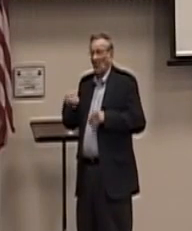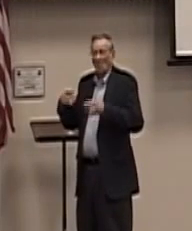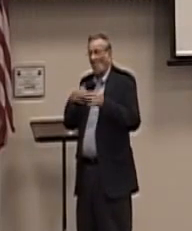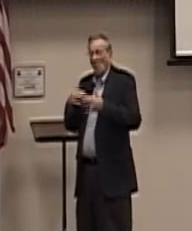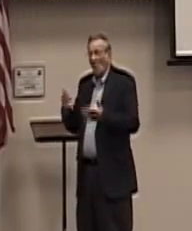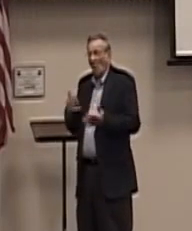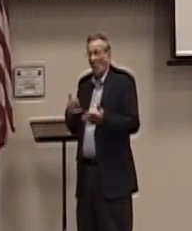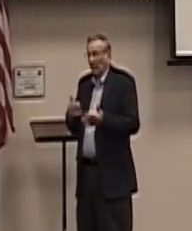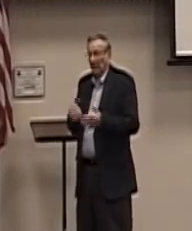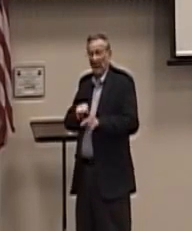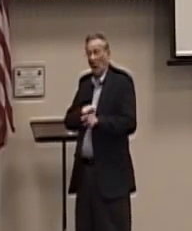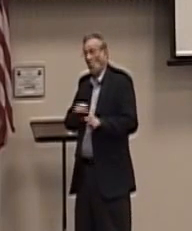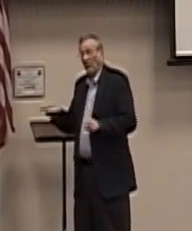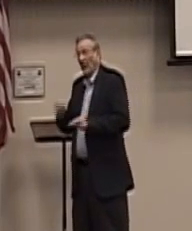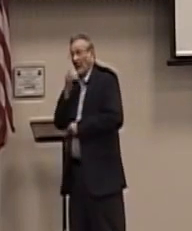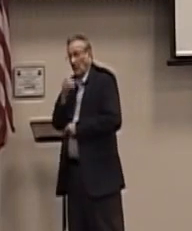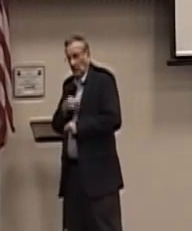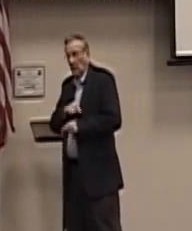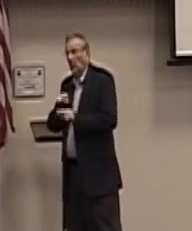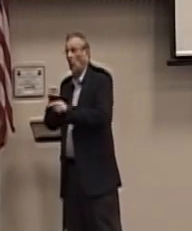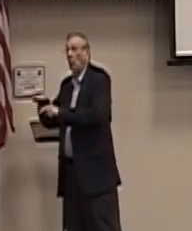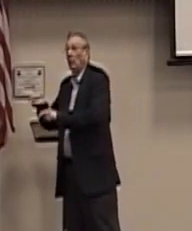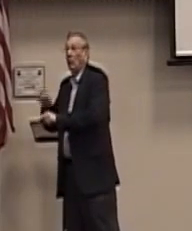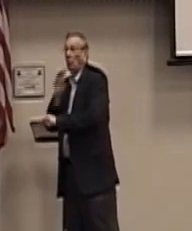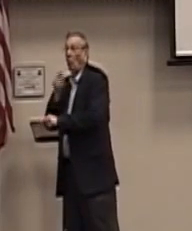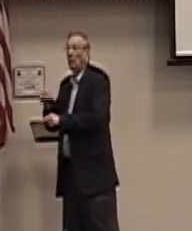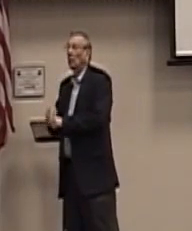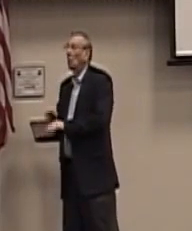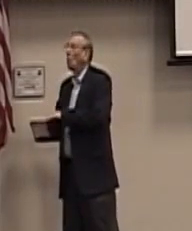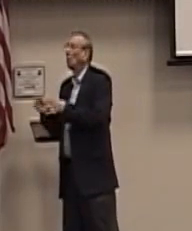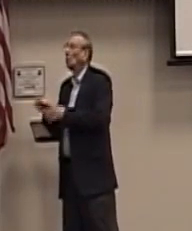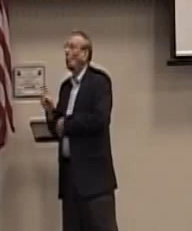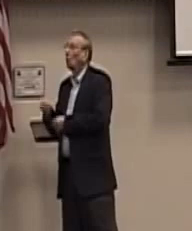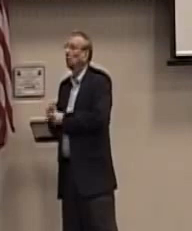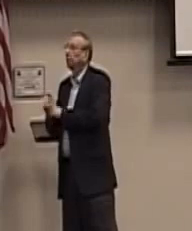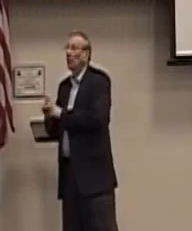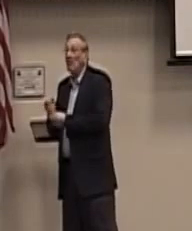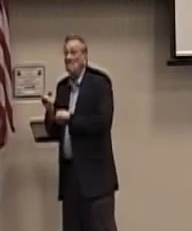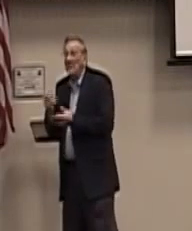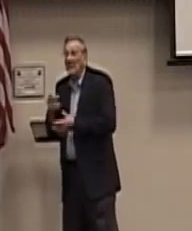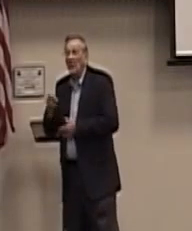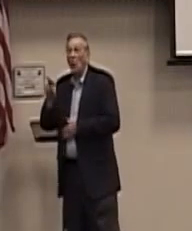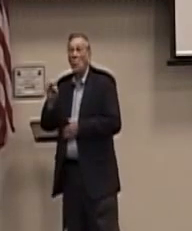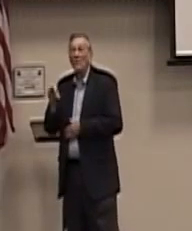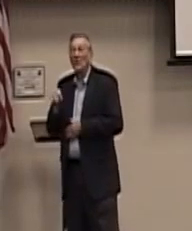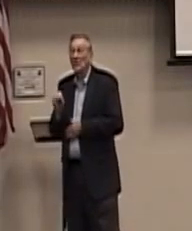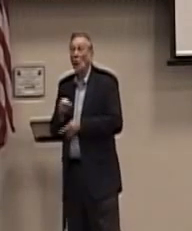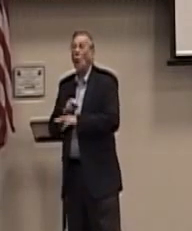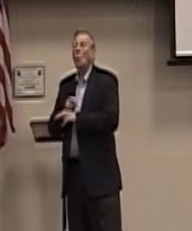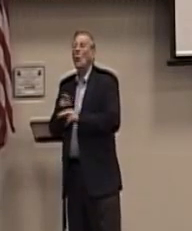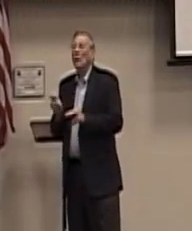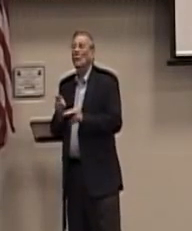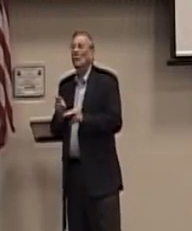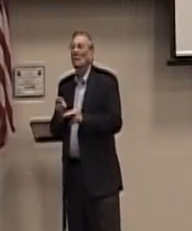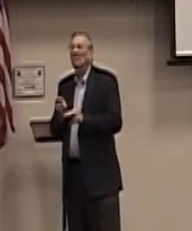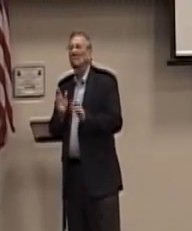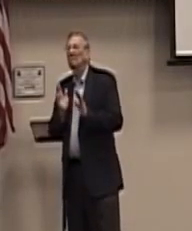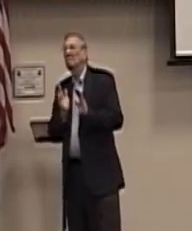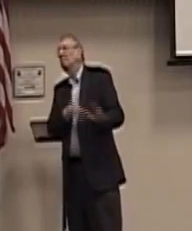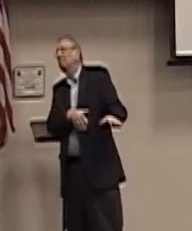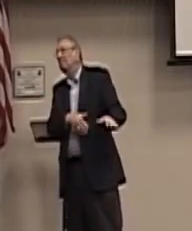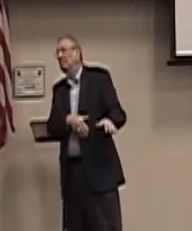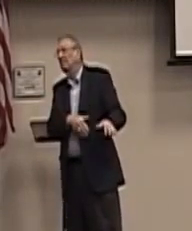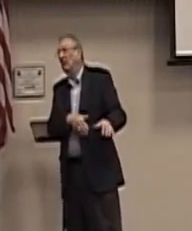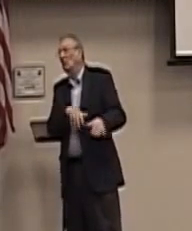in exile, and he can take the gospel message to these open doors. And many of these refugees are ready to leave behind